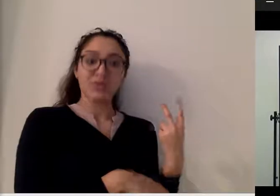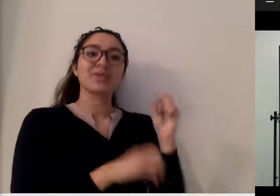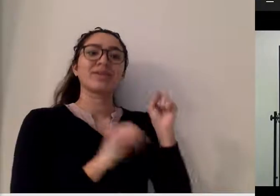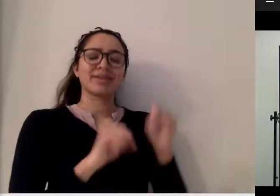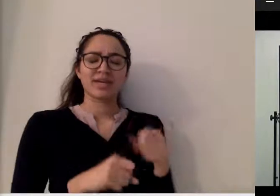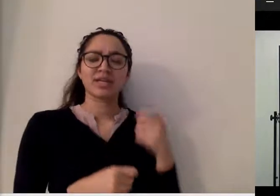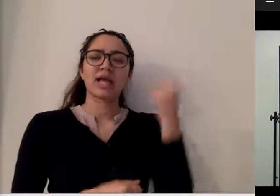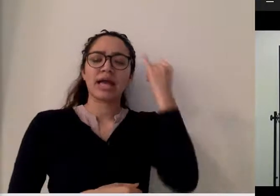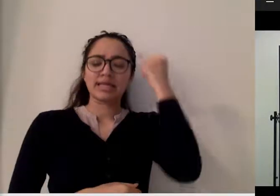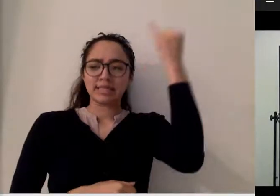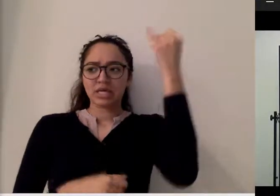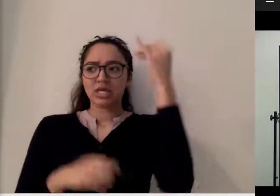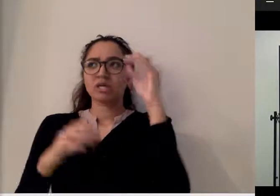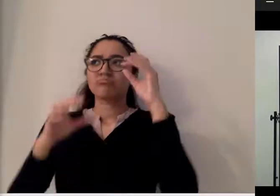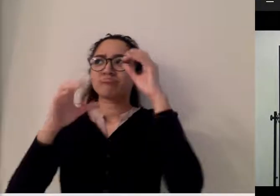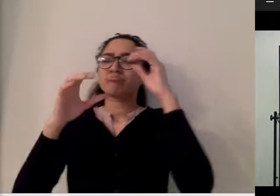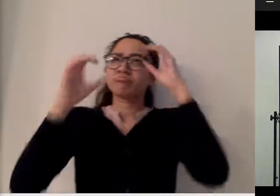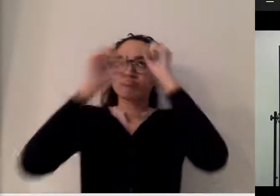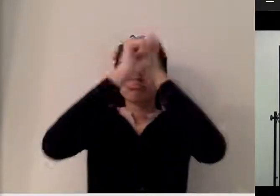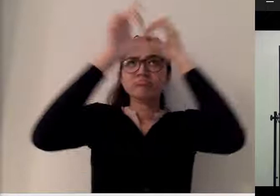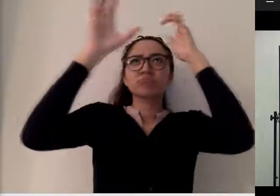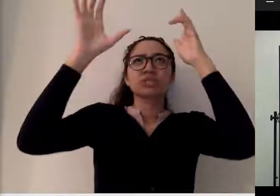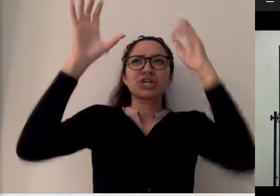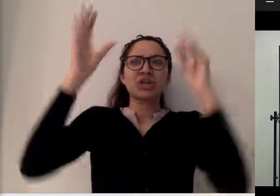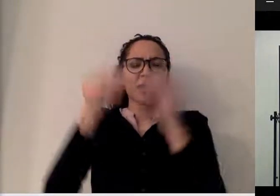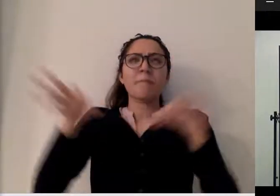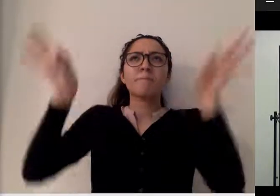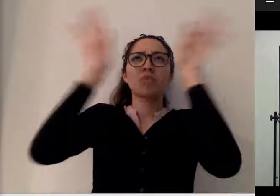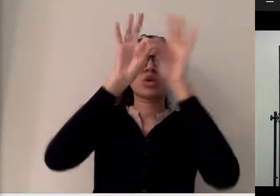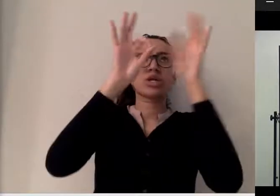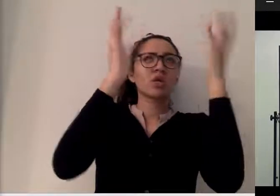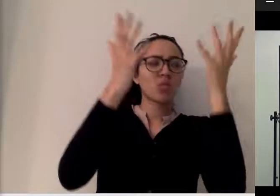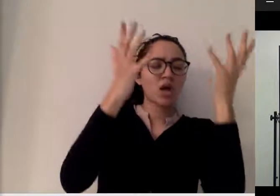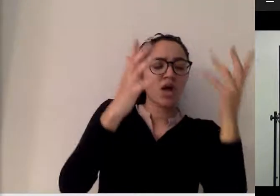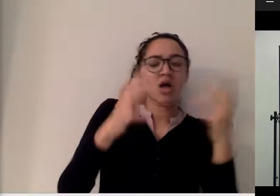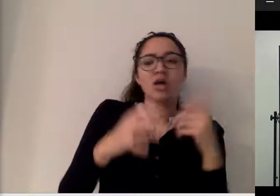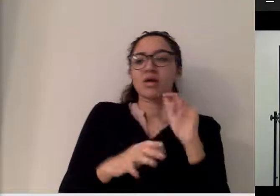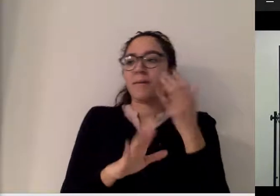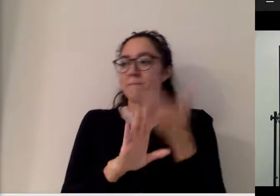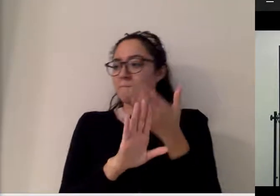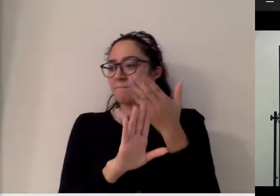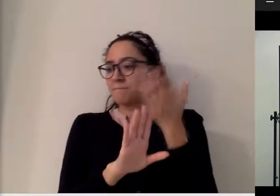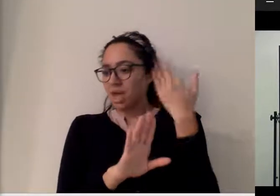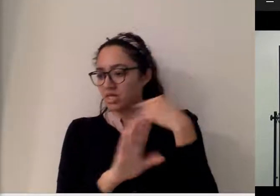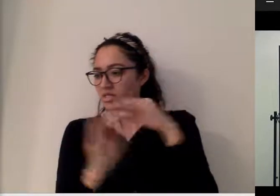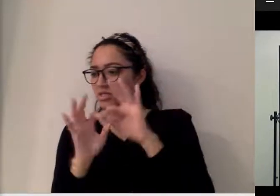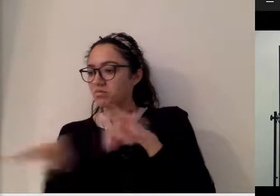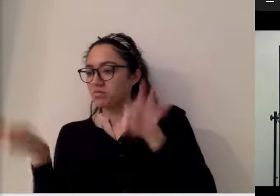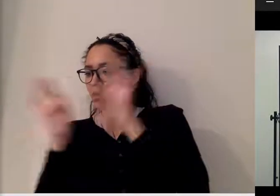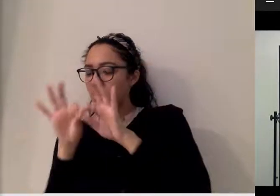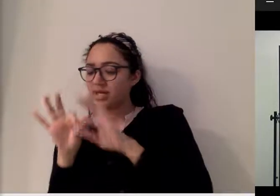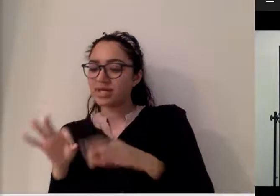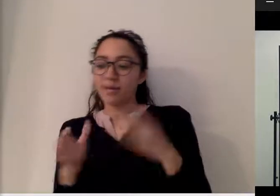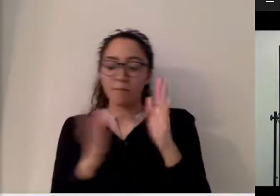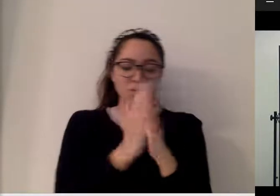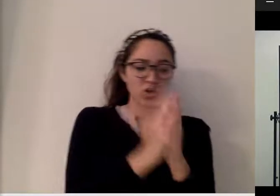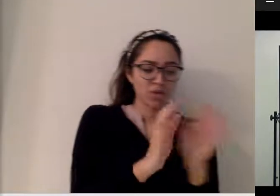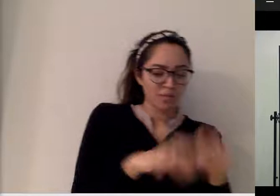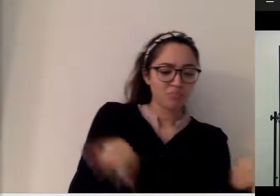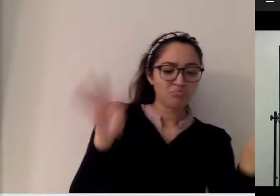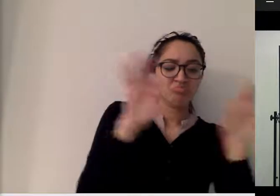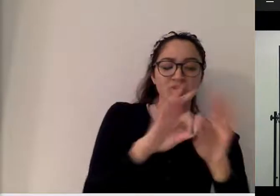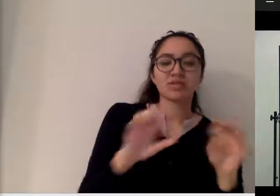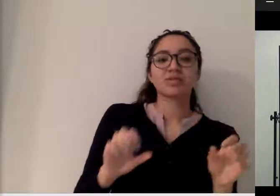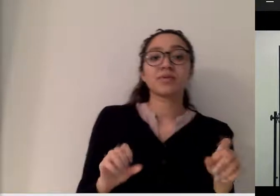important in the book or what was made important last time, and then you can make good choices. But the other part of this is,